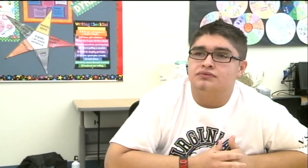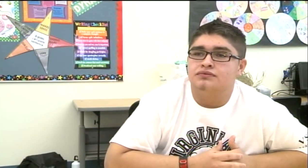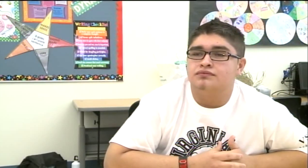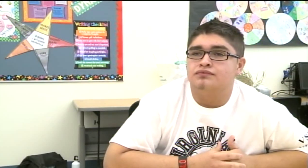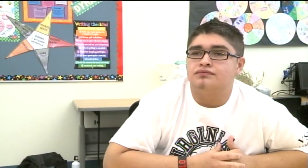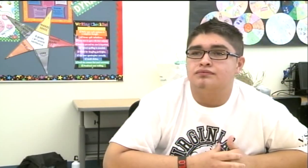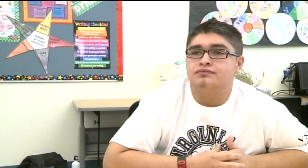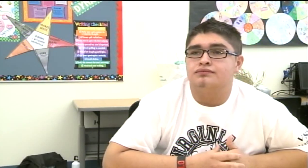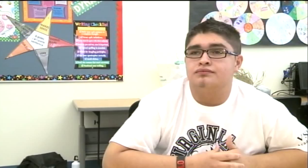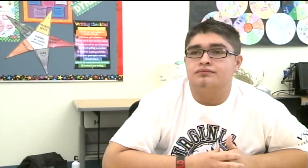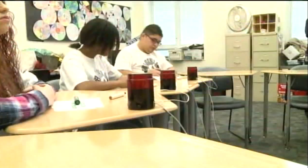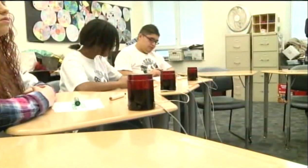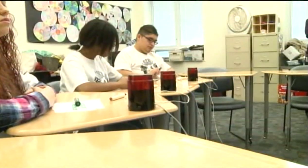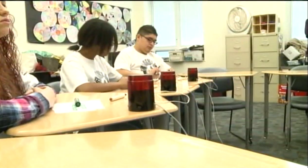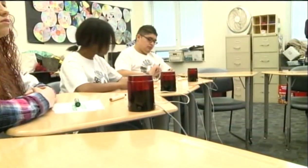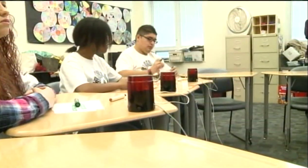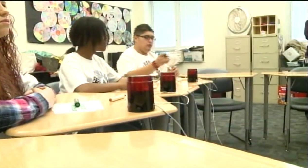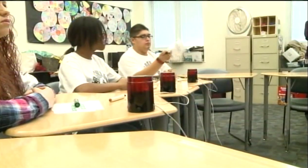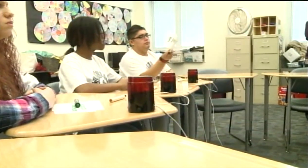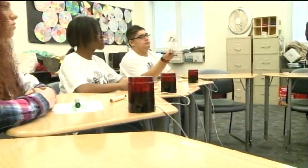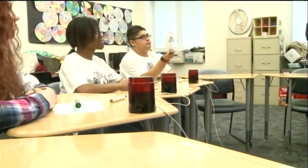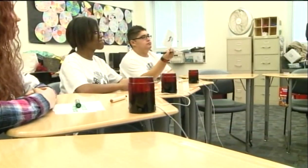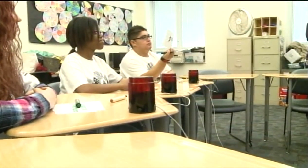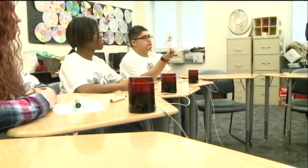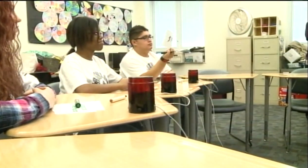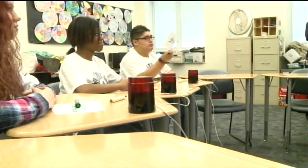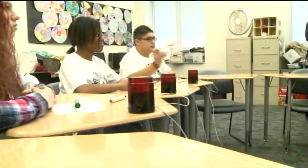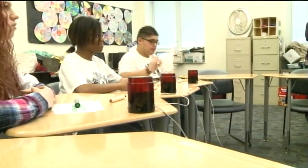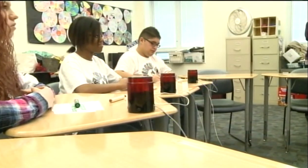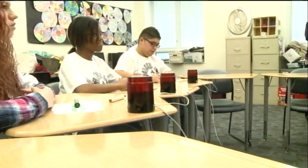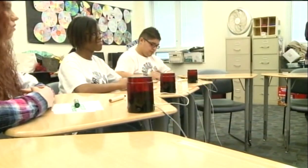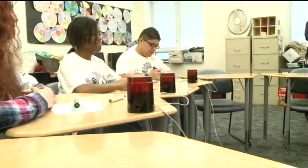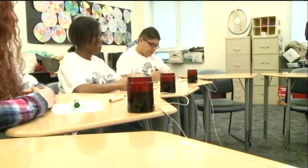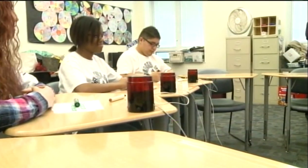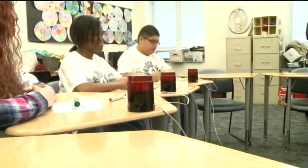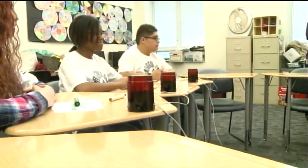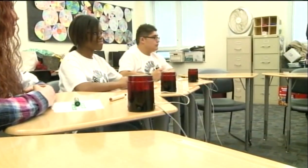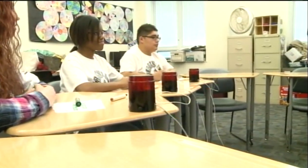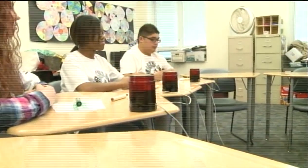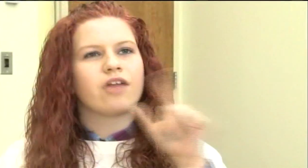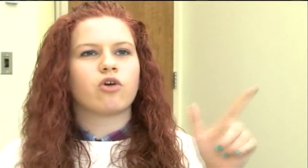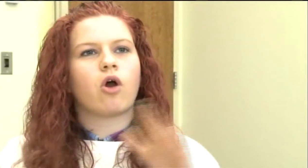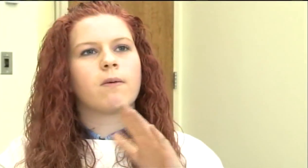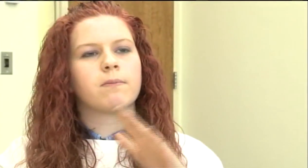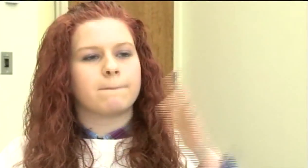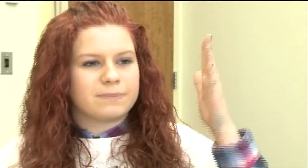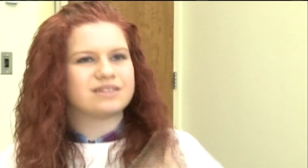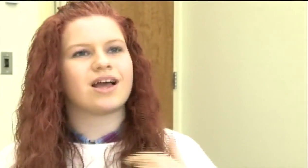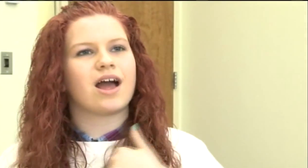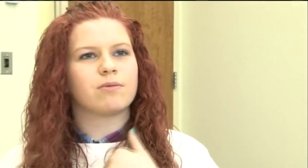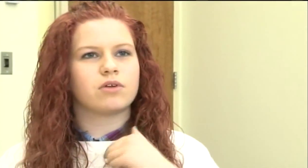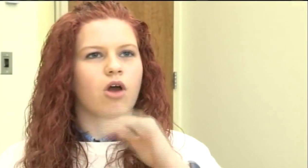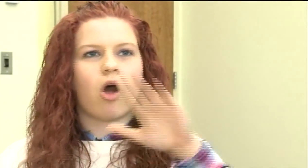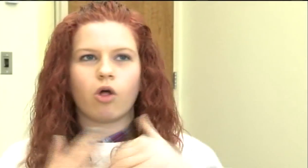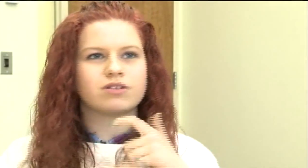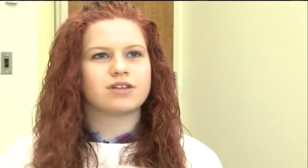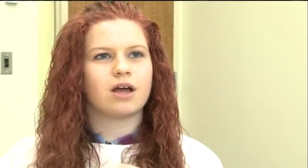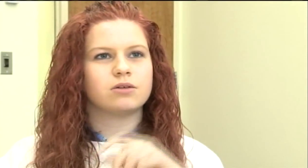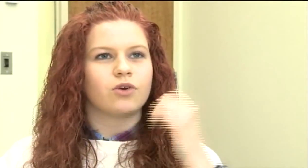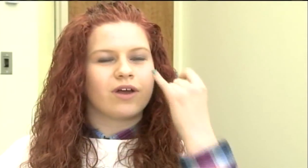LIMITED IN THE FUTURE. THEY'VE ALSO INSPIRED EACH OTHER THROUGH TEAMWORK AND LEARNING TOGETHER. IT GIVES ME MORE CONFIDENCE. I KNOW THEY'RE BESIDE ME